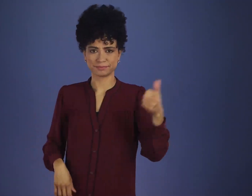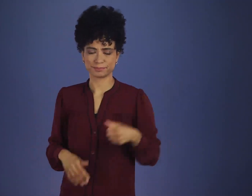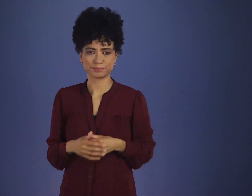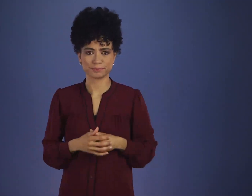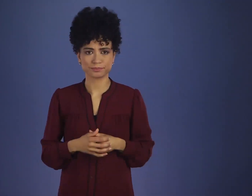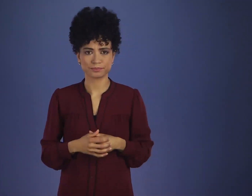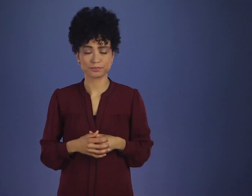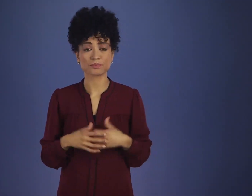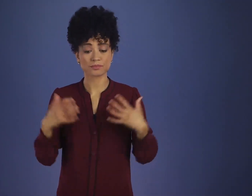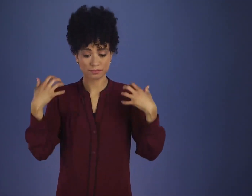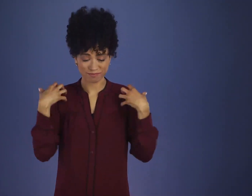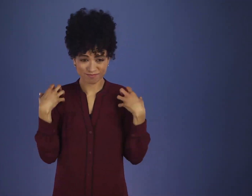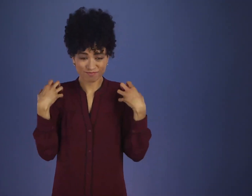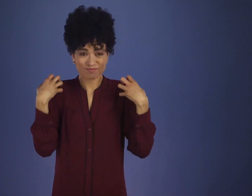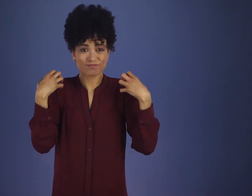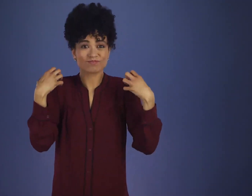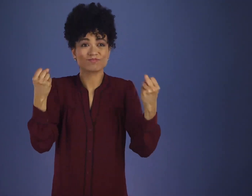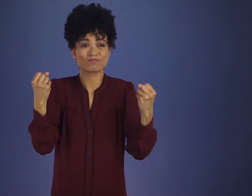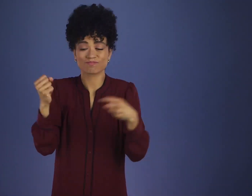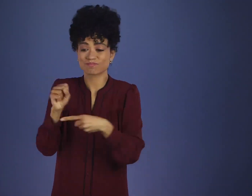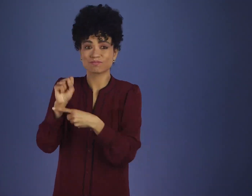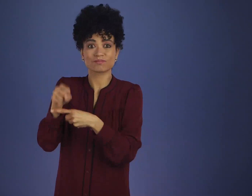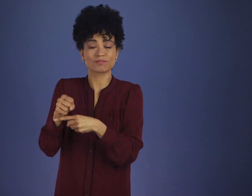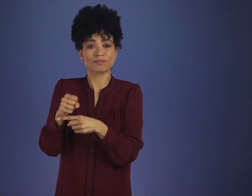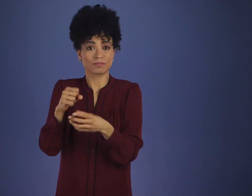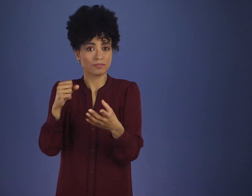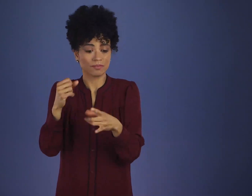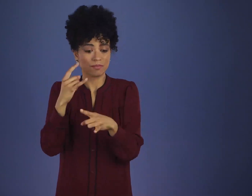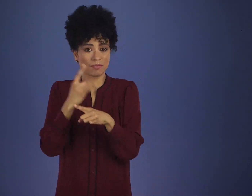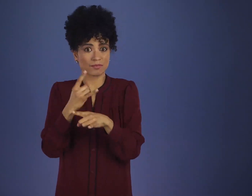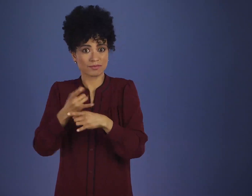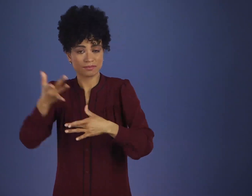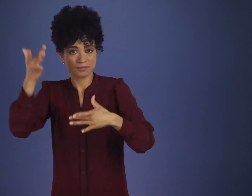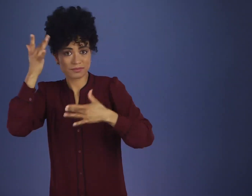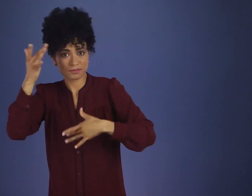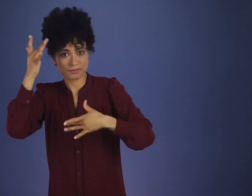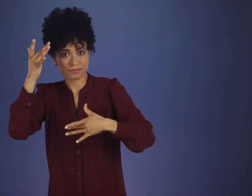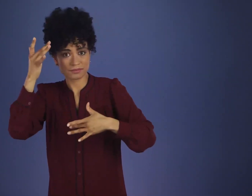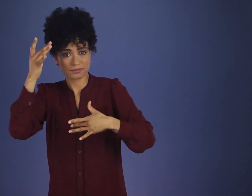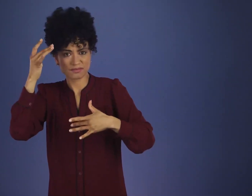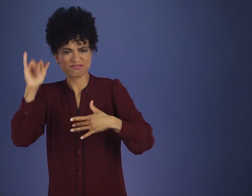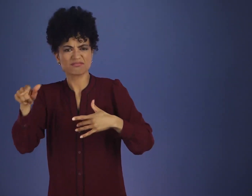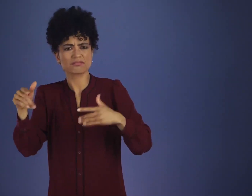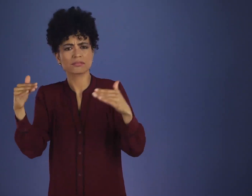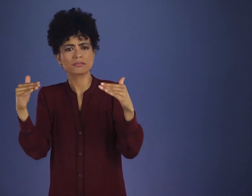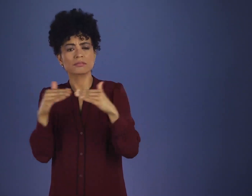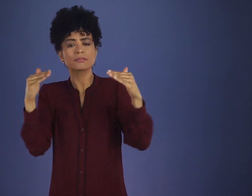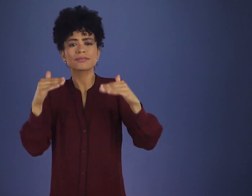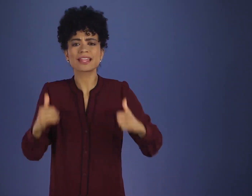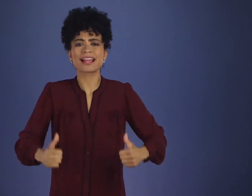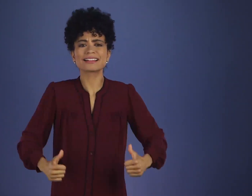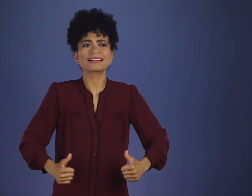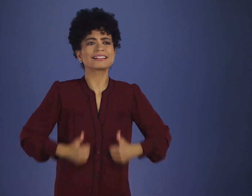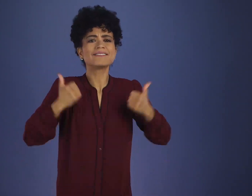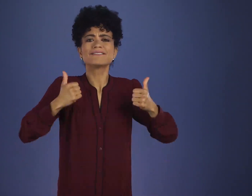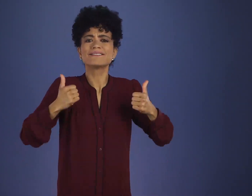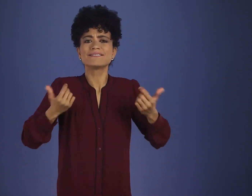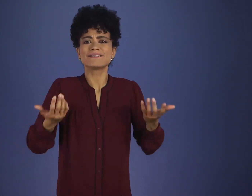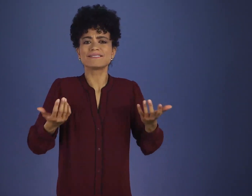weight we could collectively throw back of any other cause. Since recovery from alcoholism is life